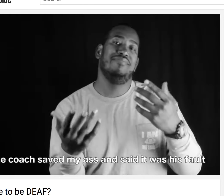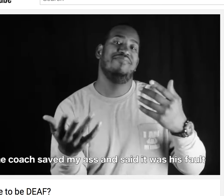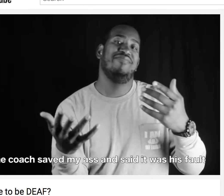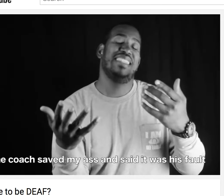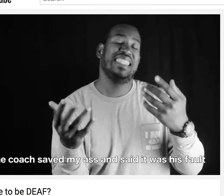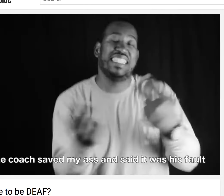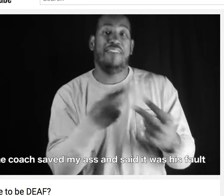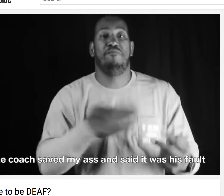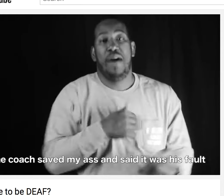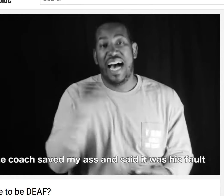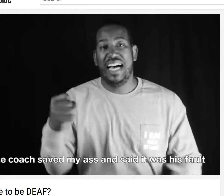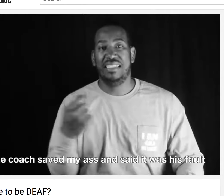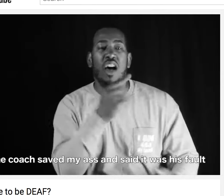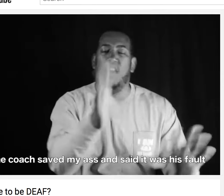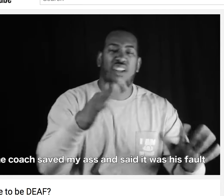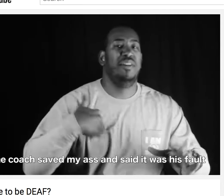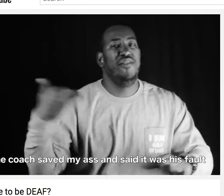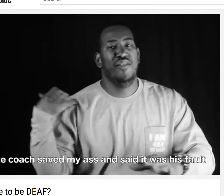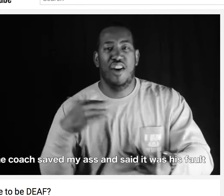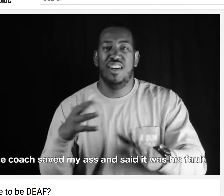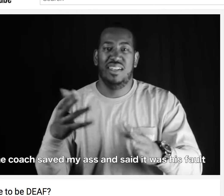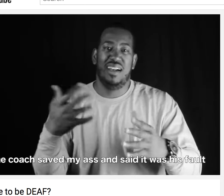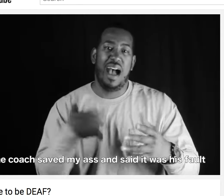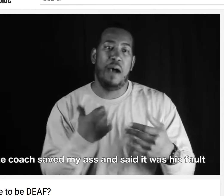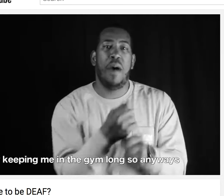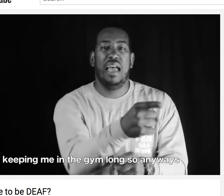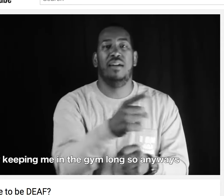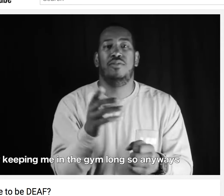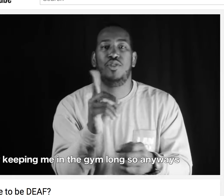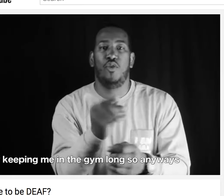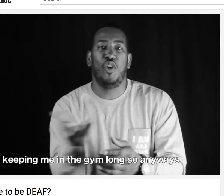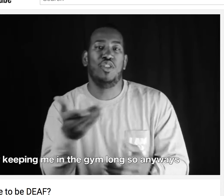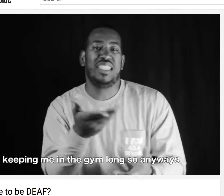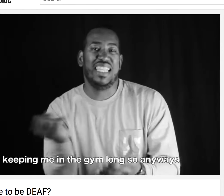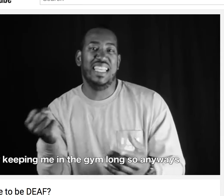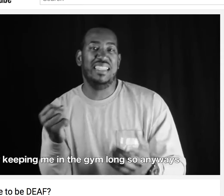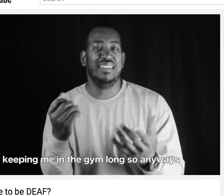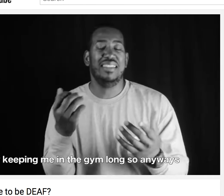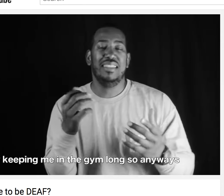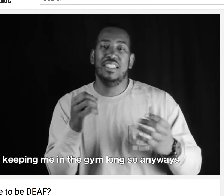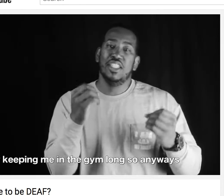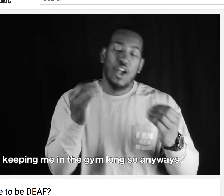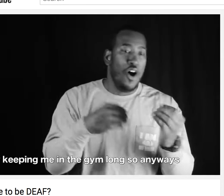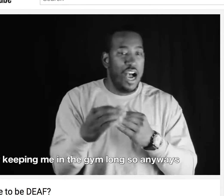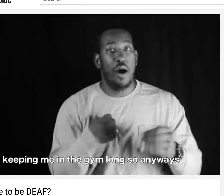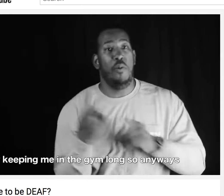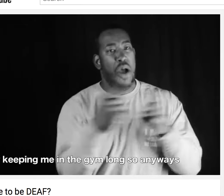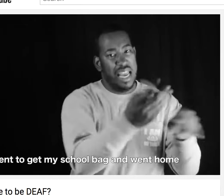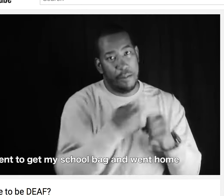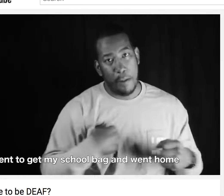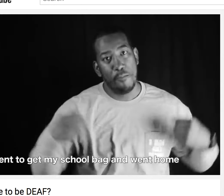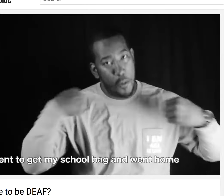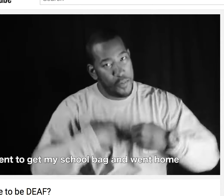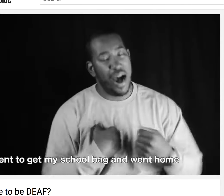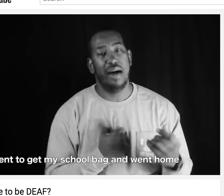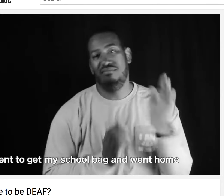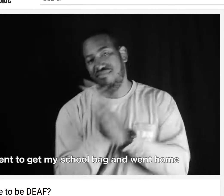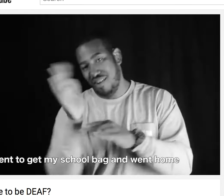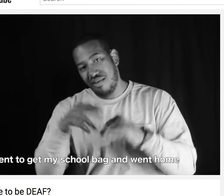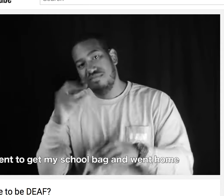So I was running around, then coach said, you know, it's my fault. You need to take your things. You need to grab your